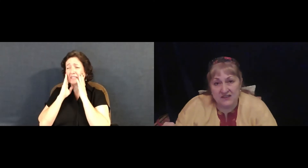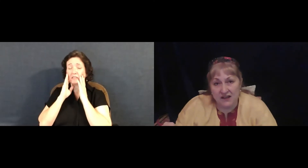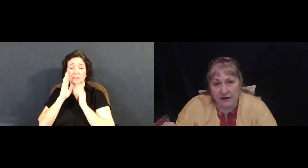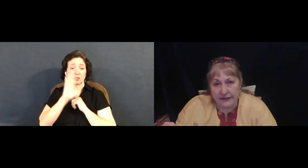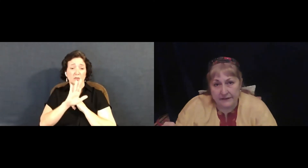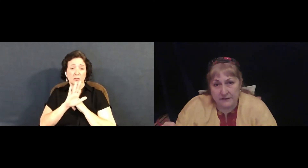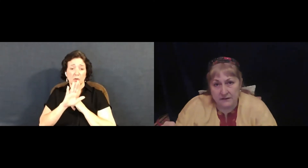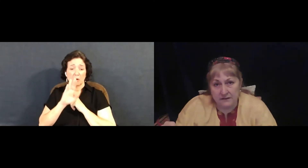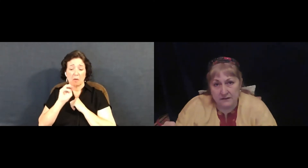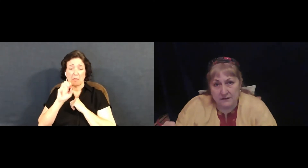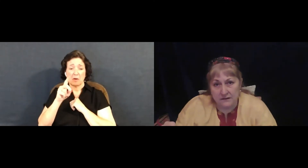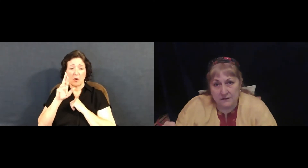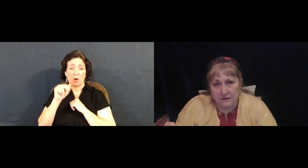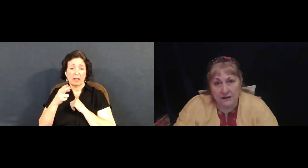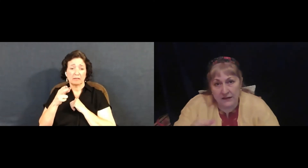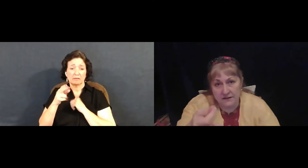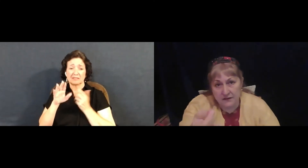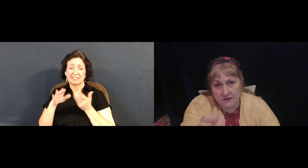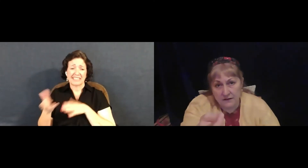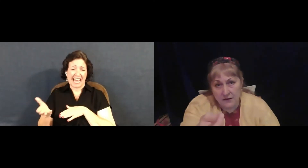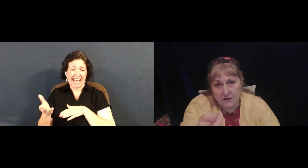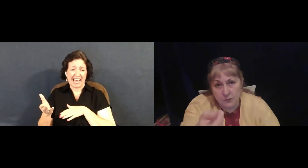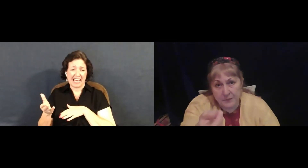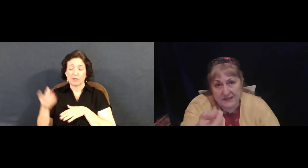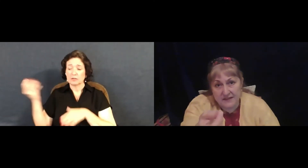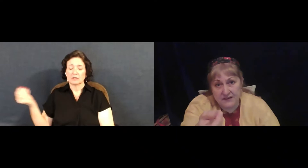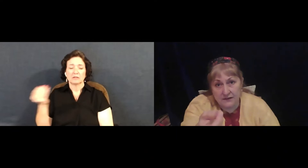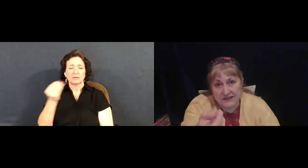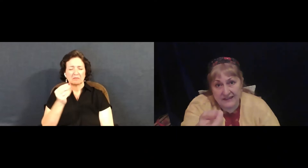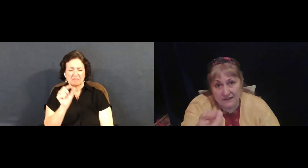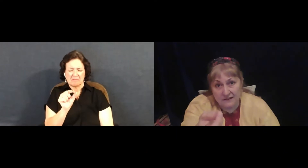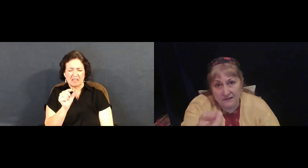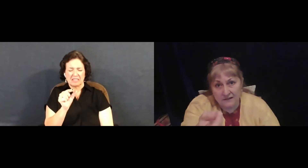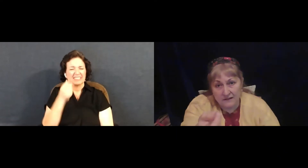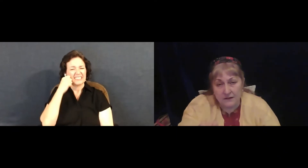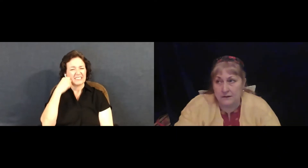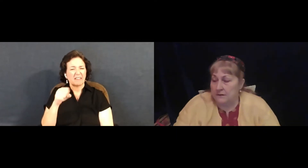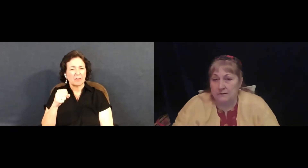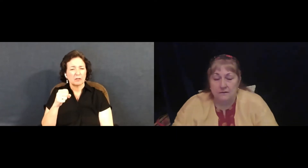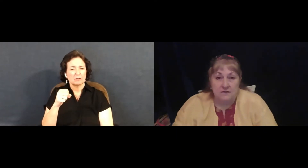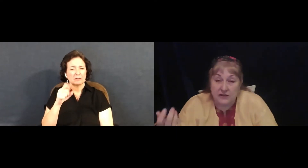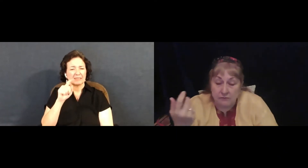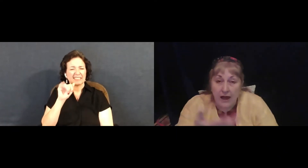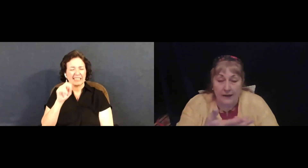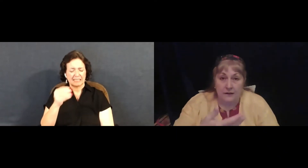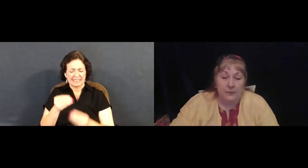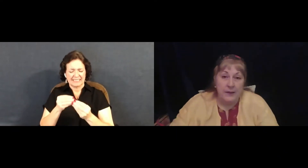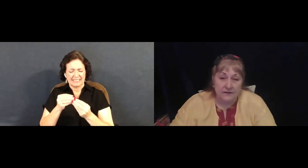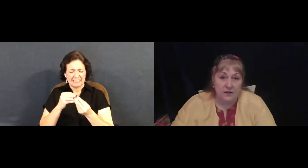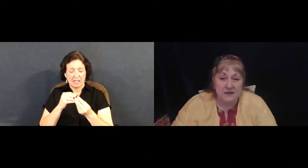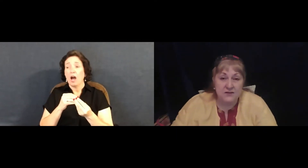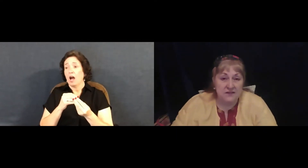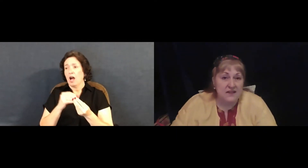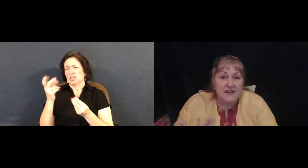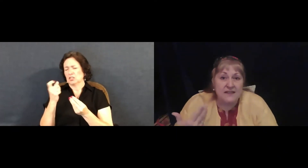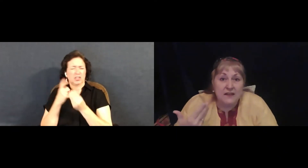has died, and handed her a small piece of silver tin. She ran back to